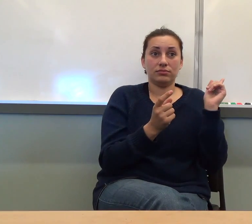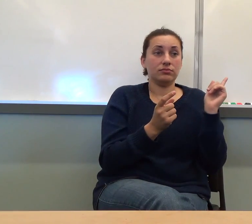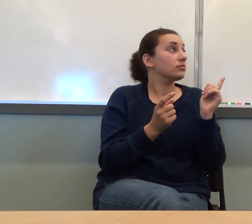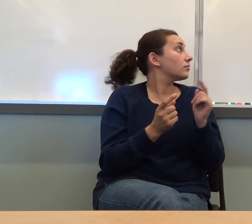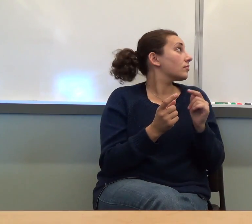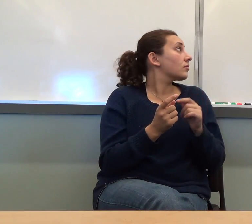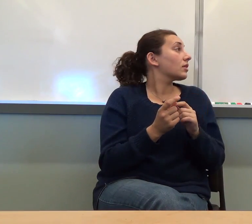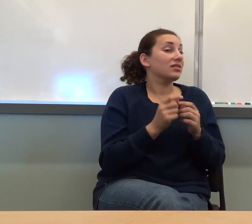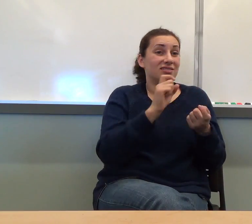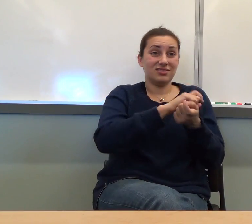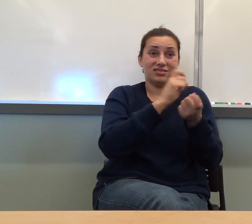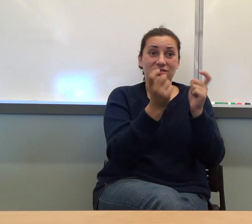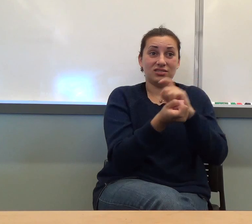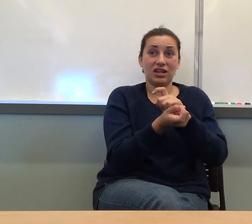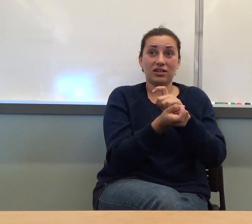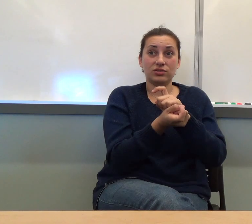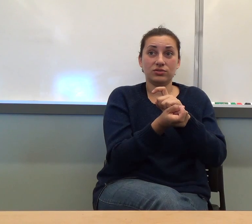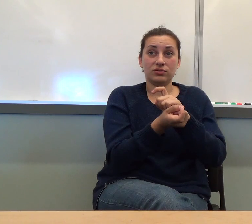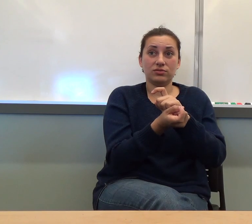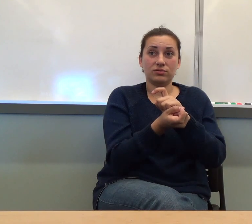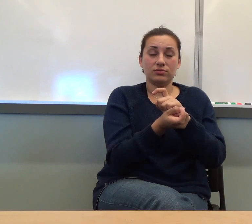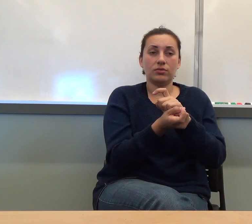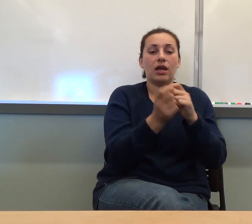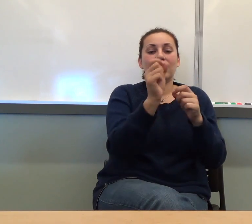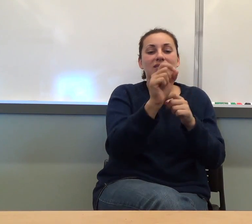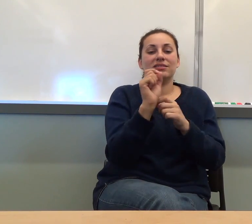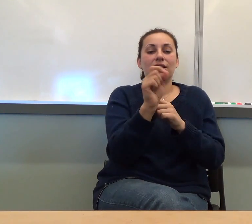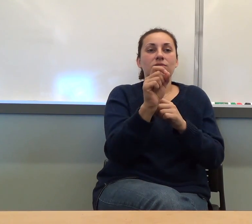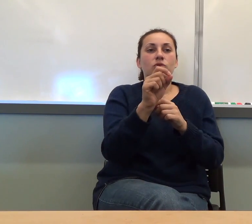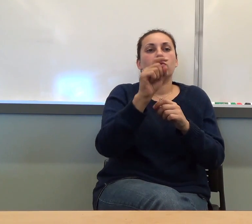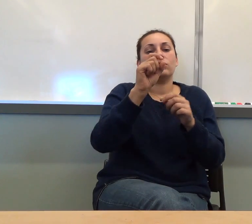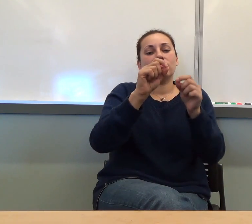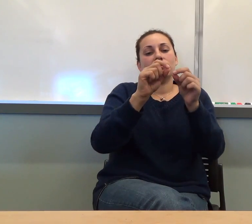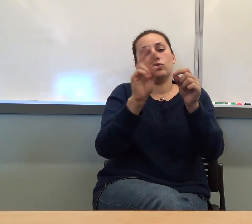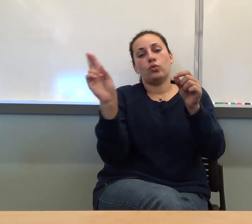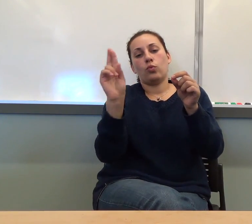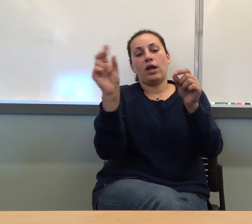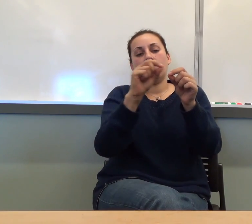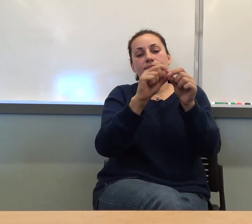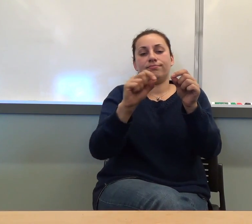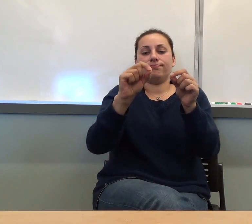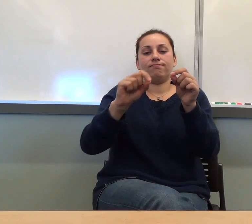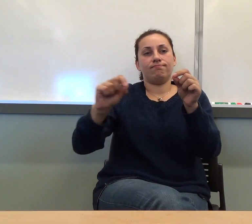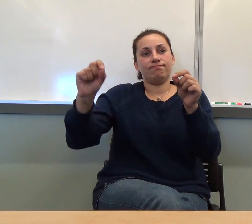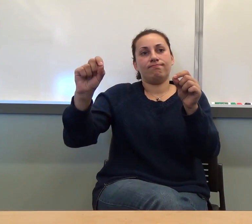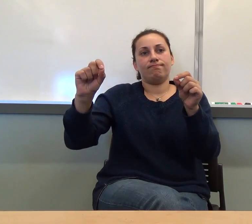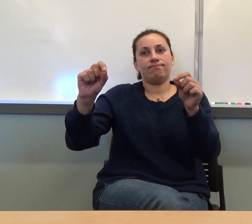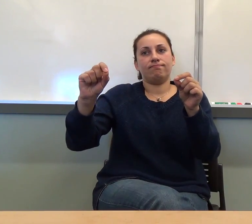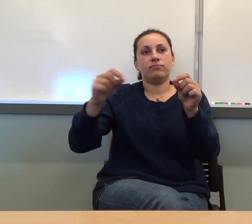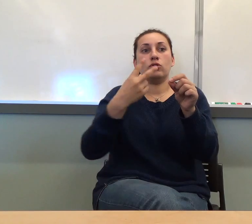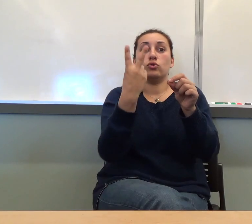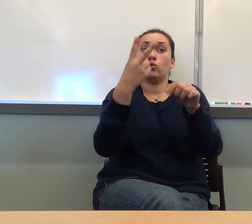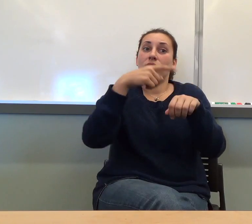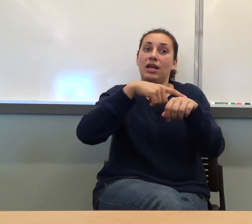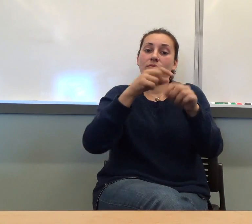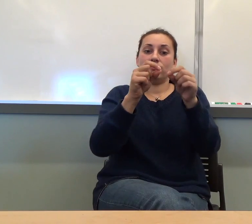of decimal form, it's a matter of shifting the decimal point to the right. But you're going to have to shift it 2 spaces to get that one out and